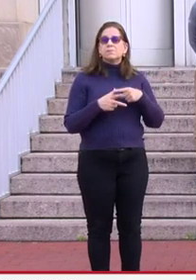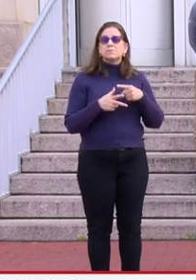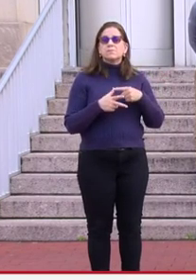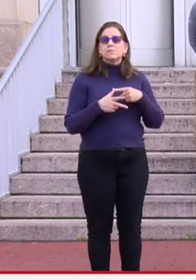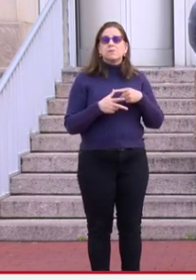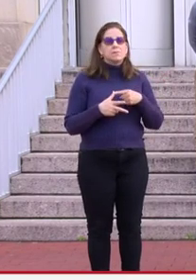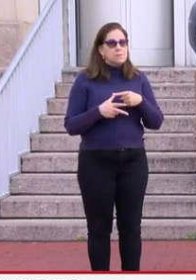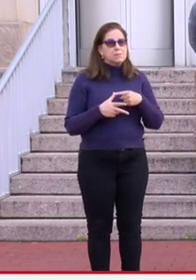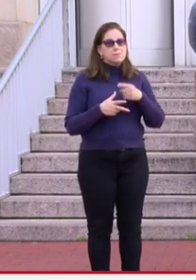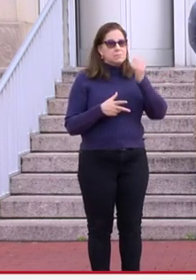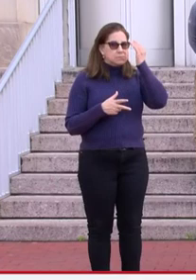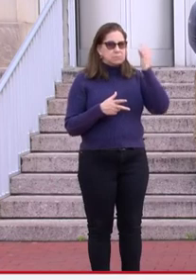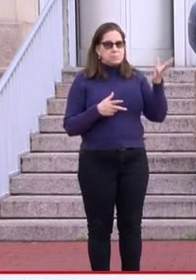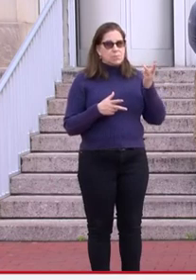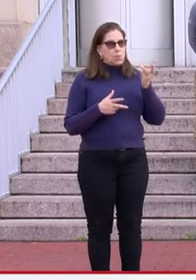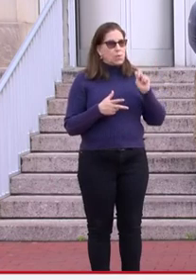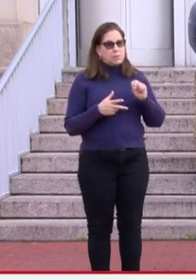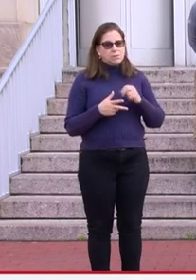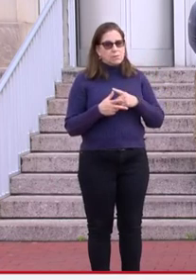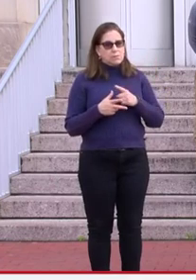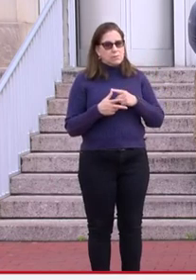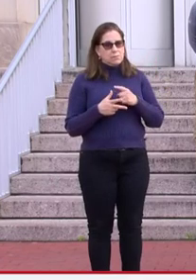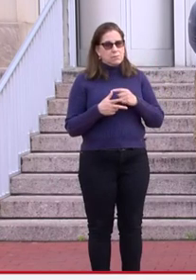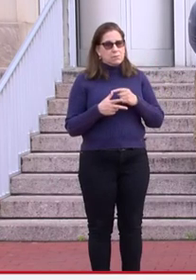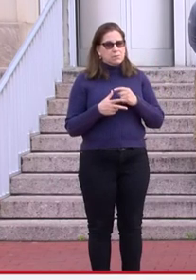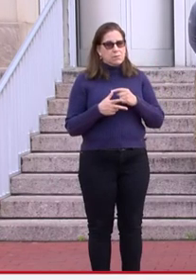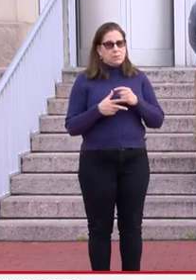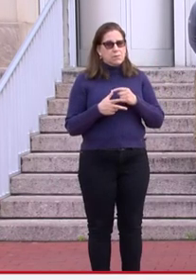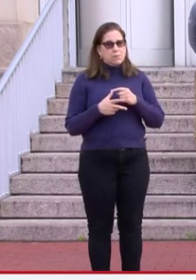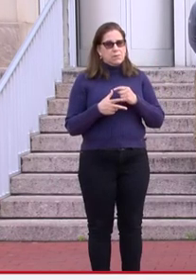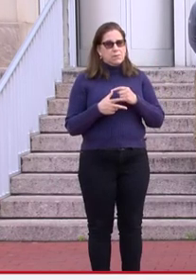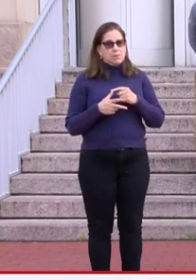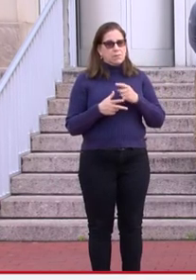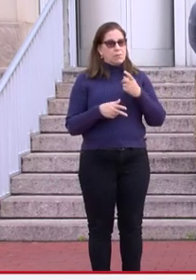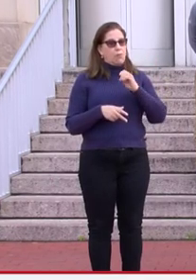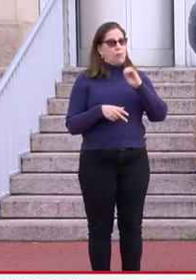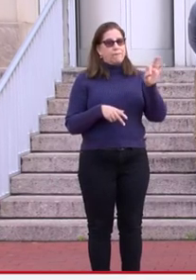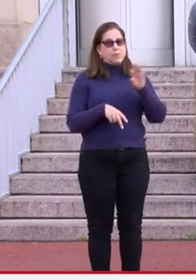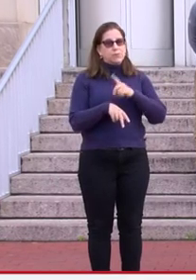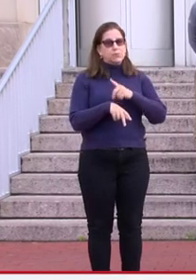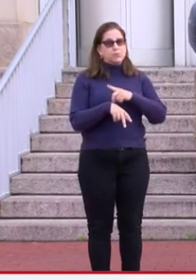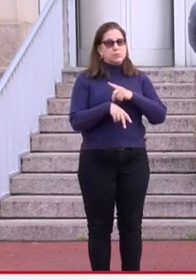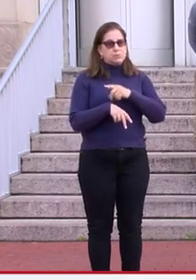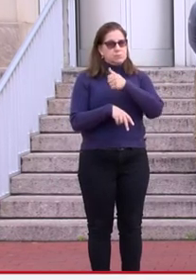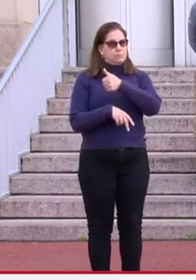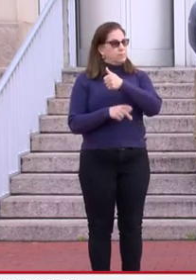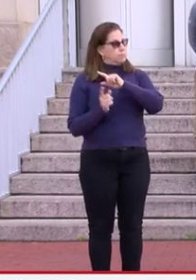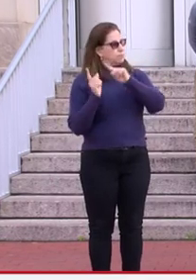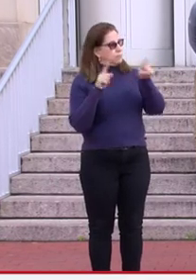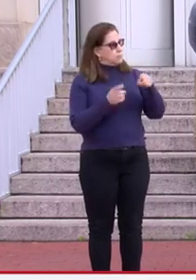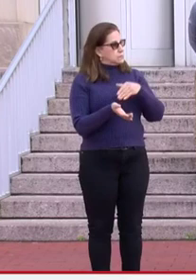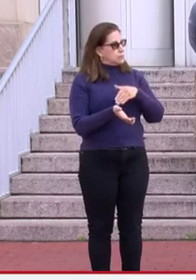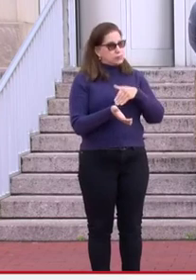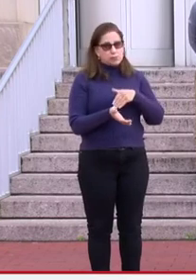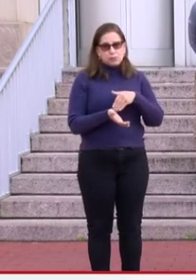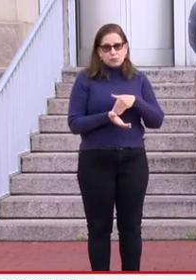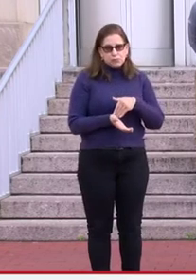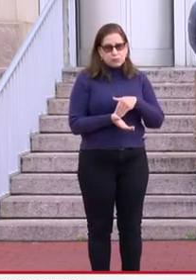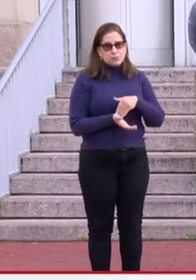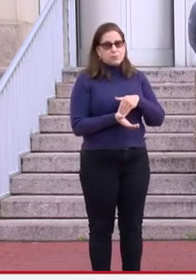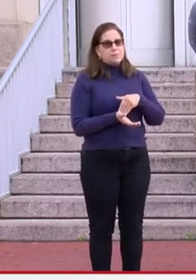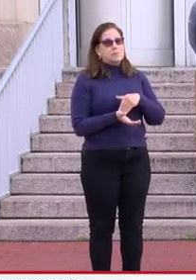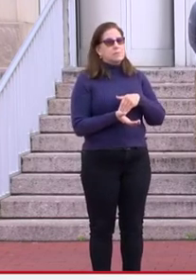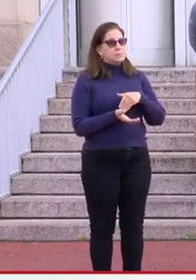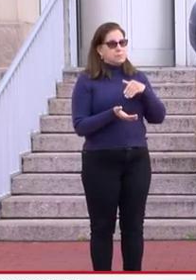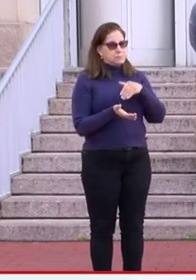in his timeline is he self-reported? When he was off duty, he went to the doctor, and I think that's when he got diagnosed and we got notified. That was